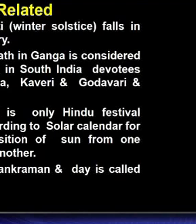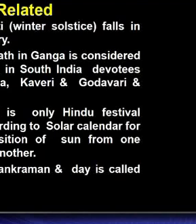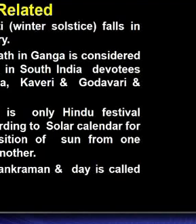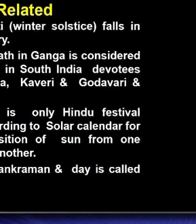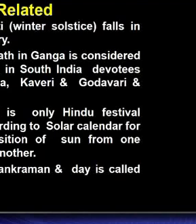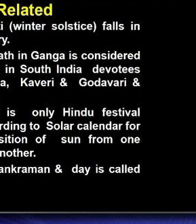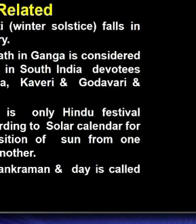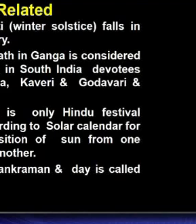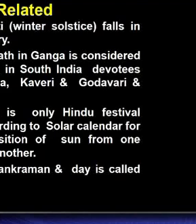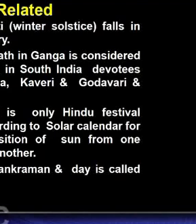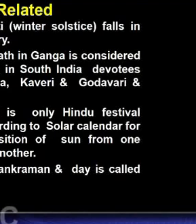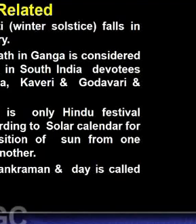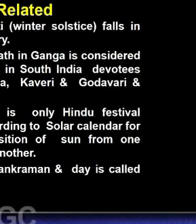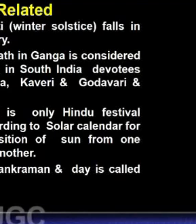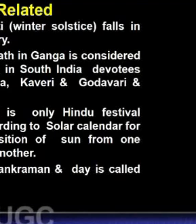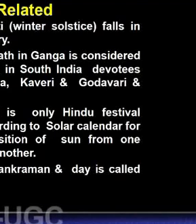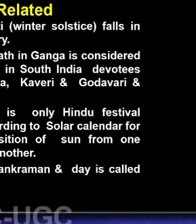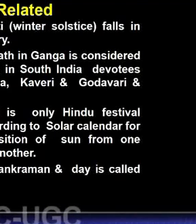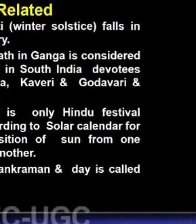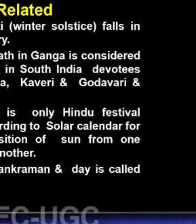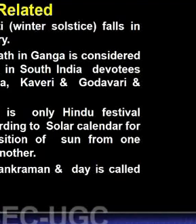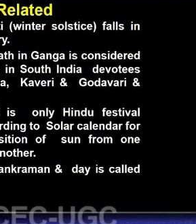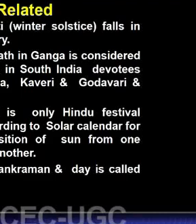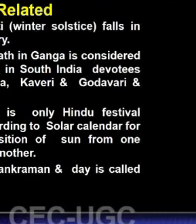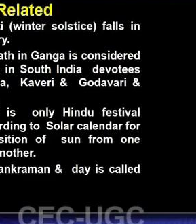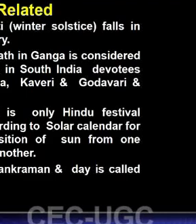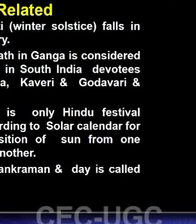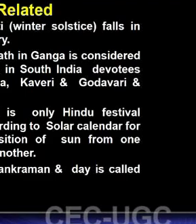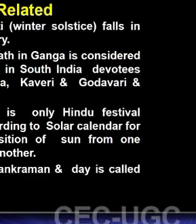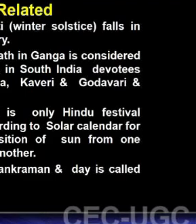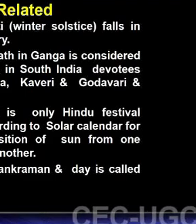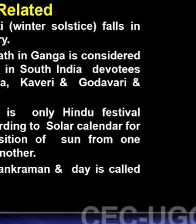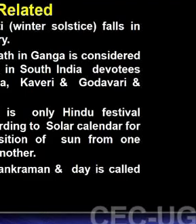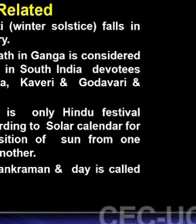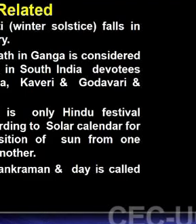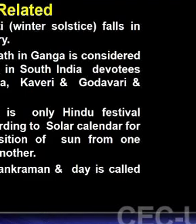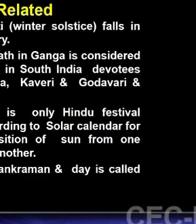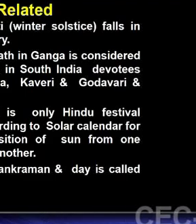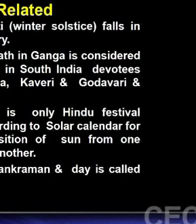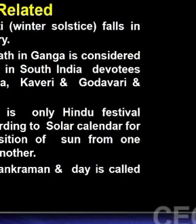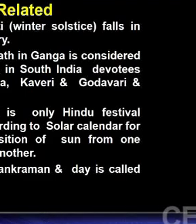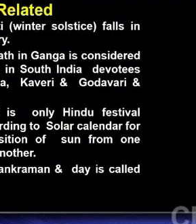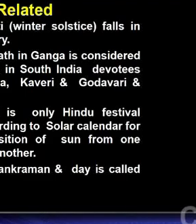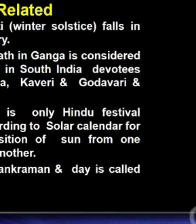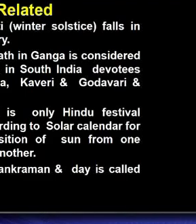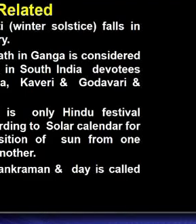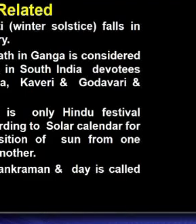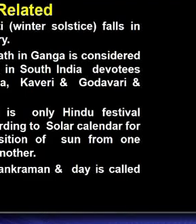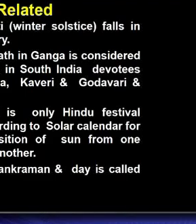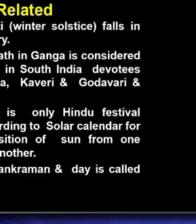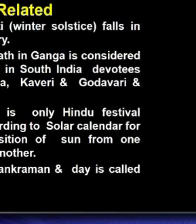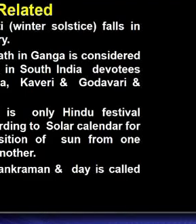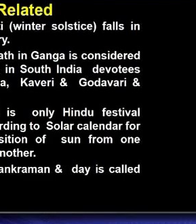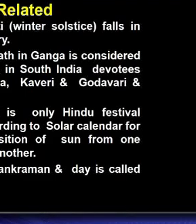India devotees, they bath in Krishna, Kaveri and Godavari, and they make offerings as well. And Makar Sankranti is the only